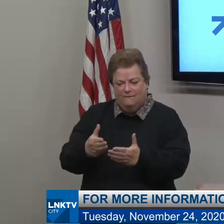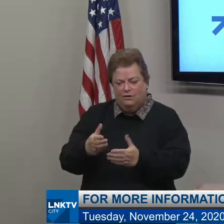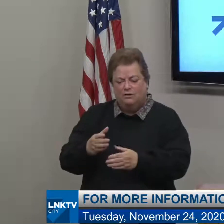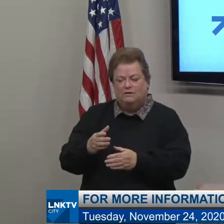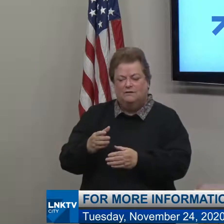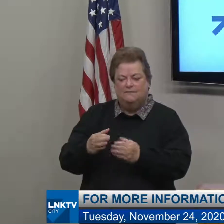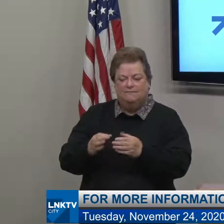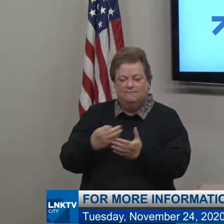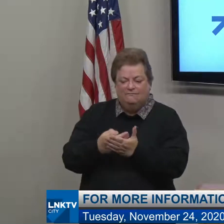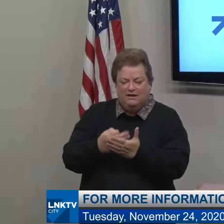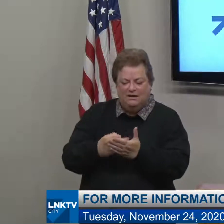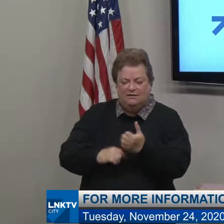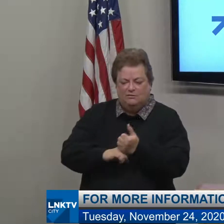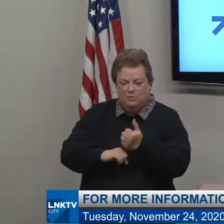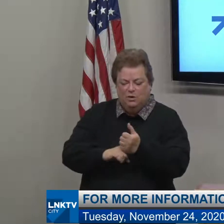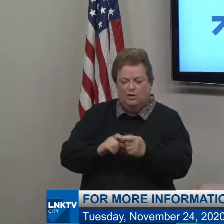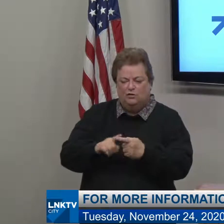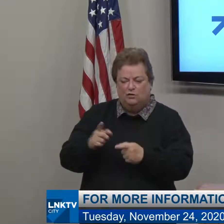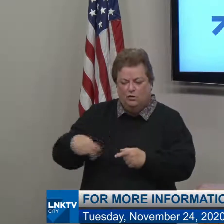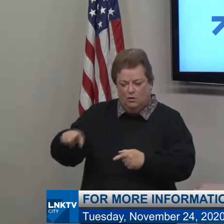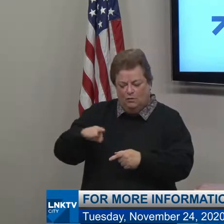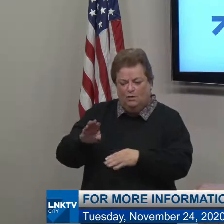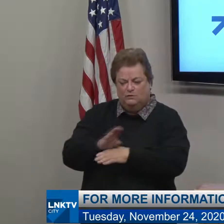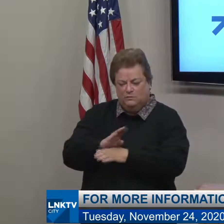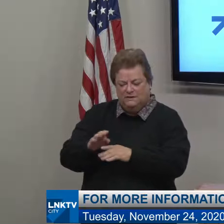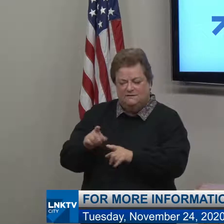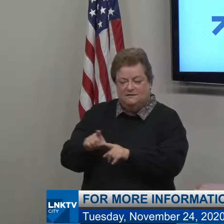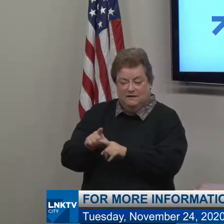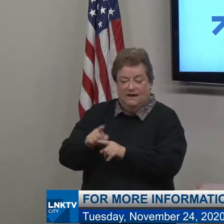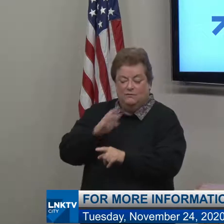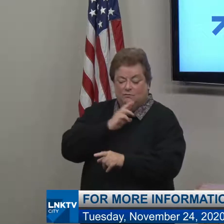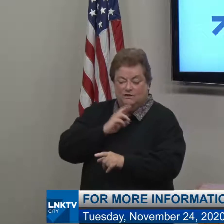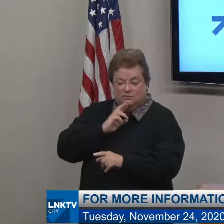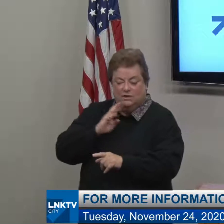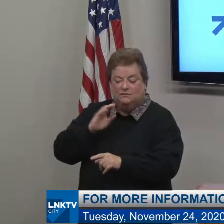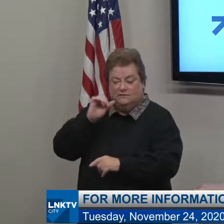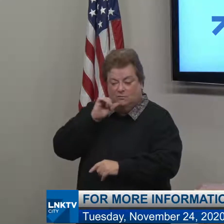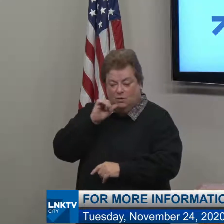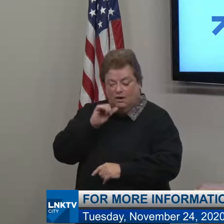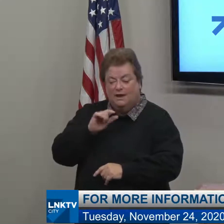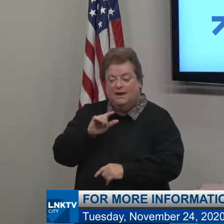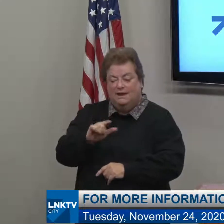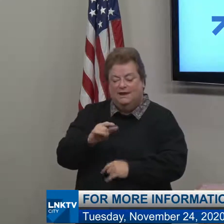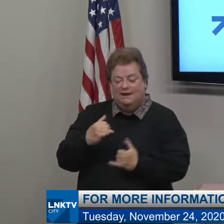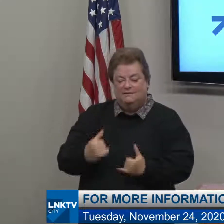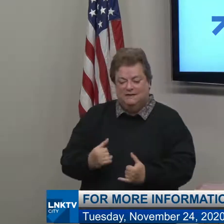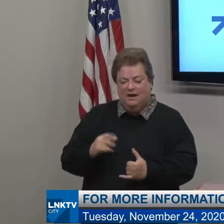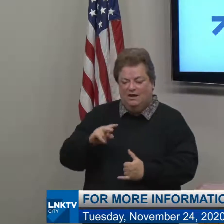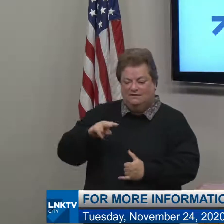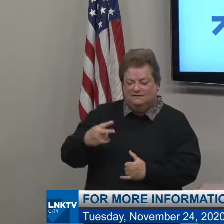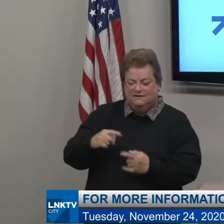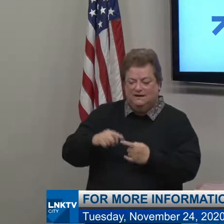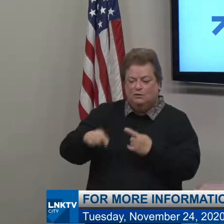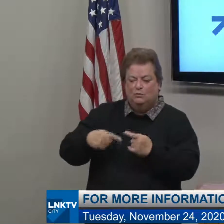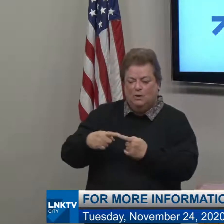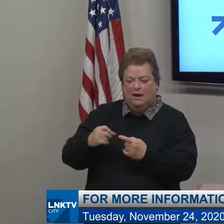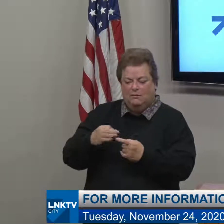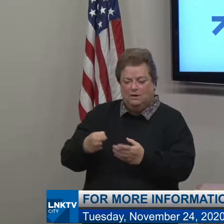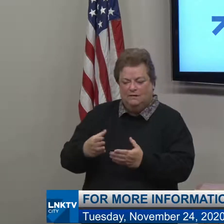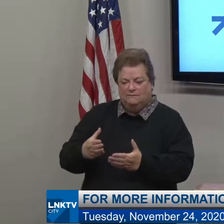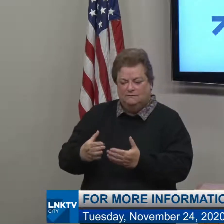to impacted businesses like bars and restaurants. And to that end, he has directed a second round of funding to bars and